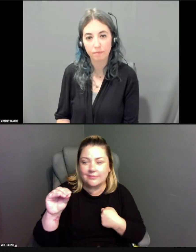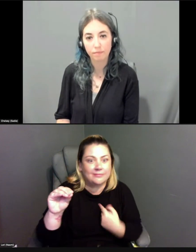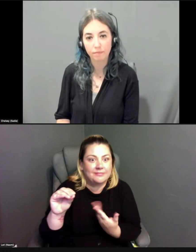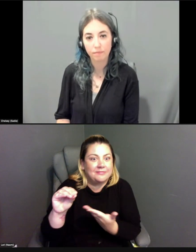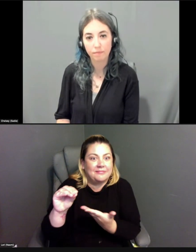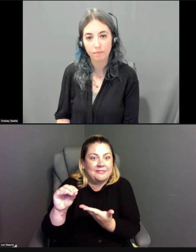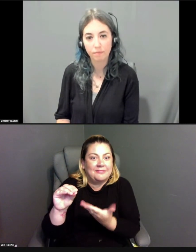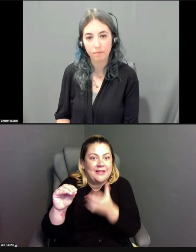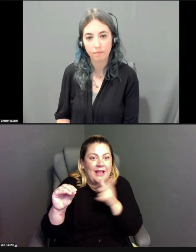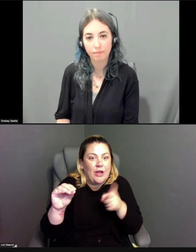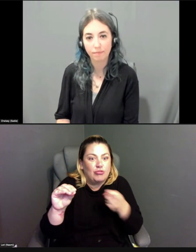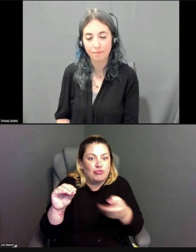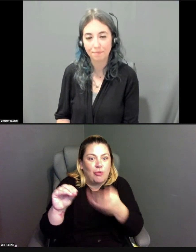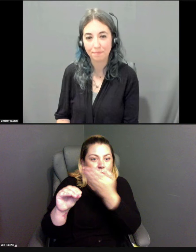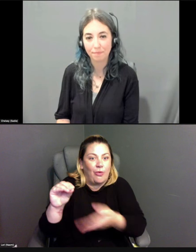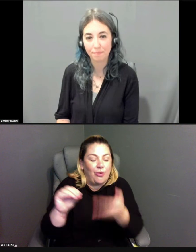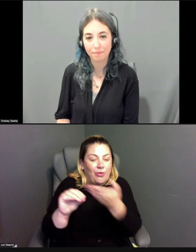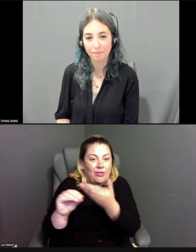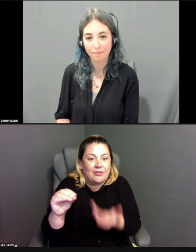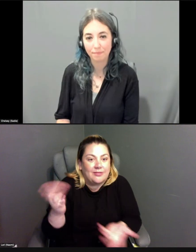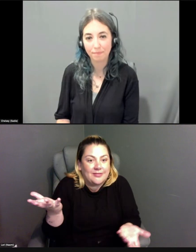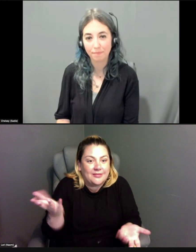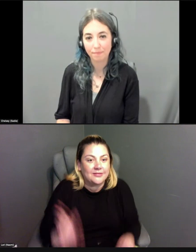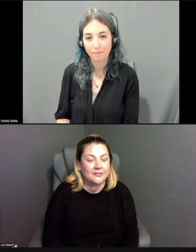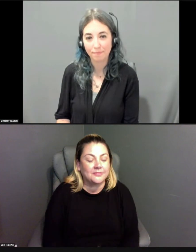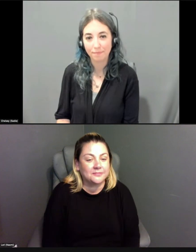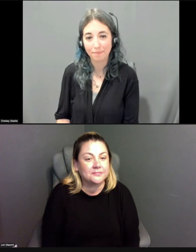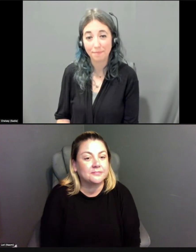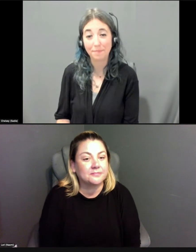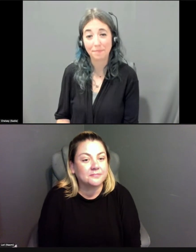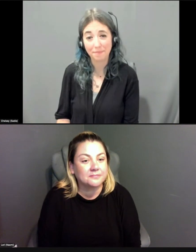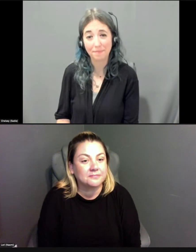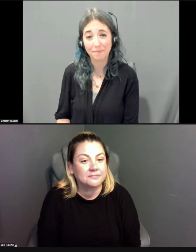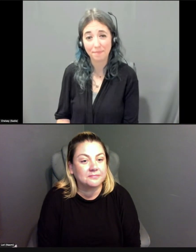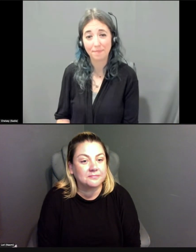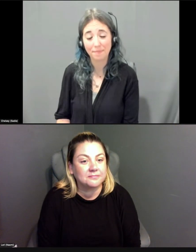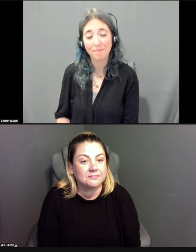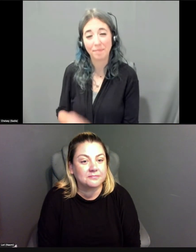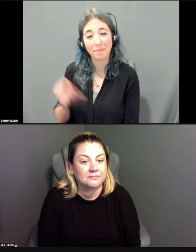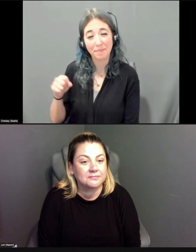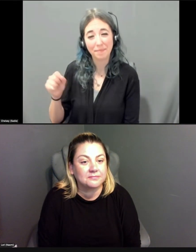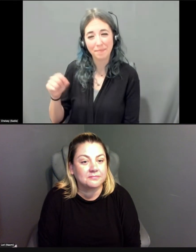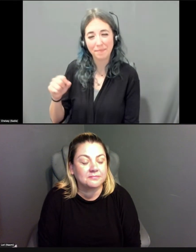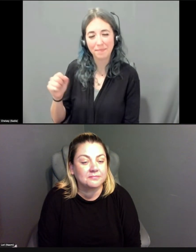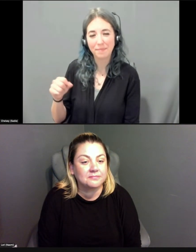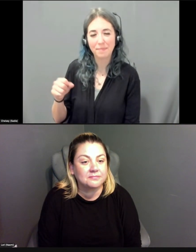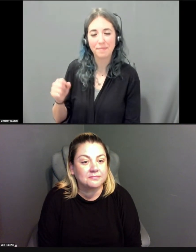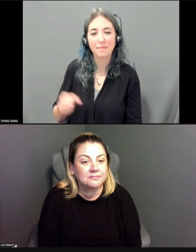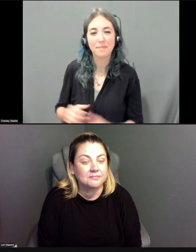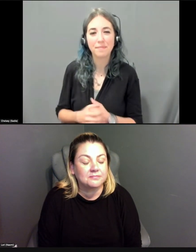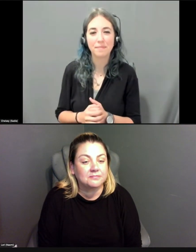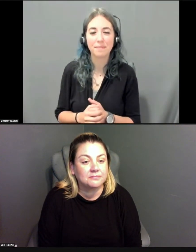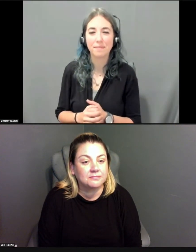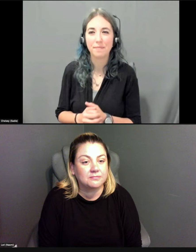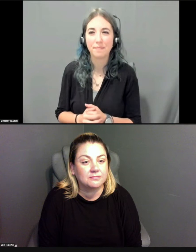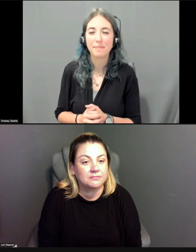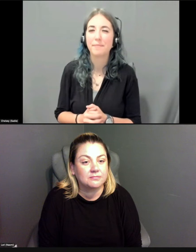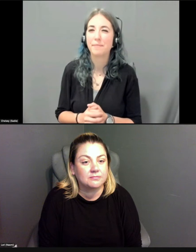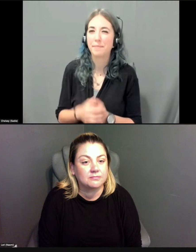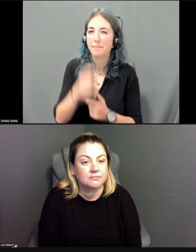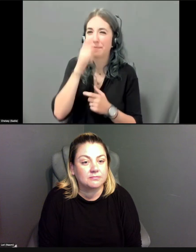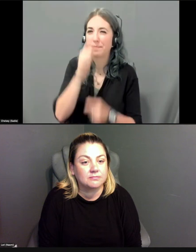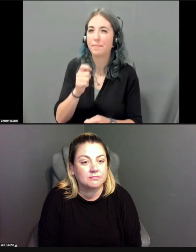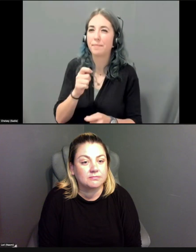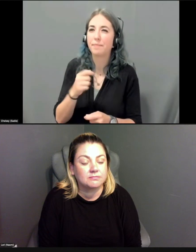diet and exercise. You know, it's funny. I've been thinking a lot about the different certifications and stuff that I've done. And I know